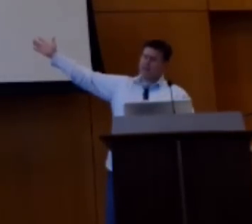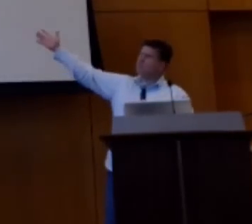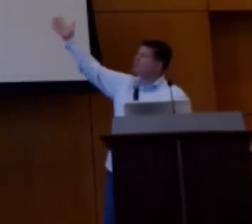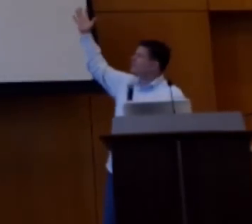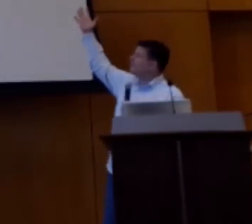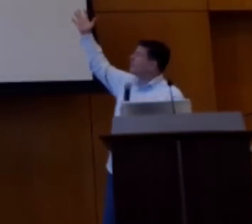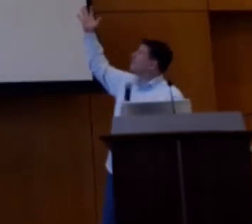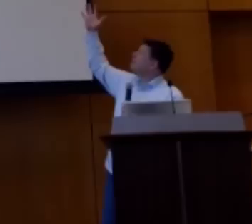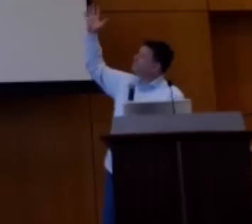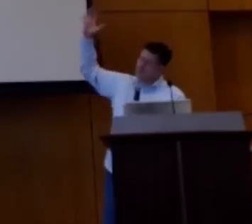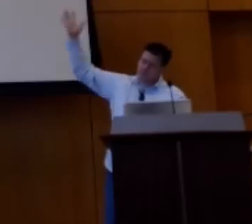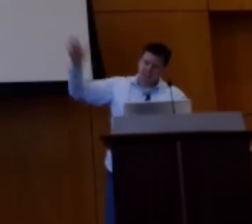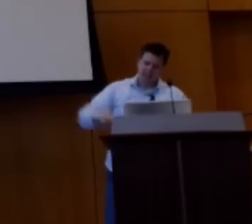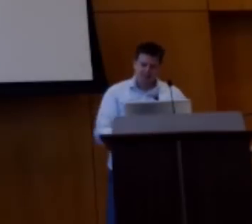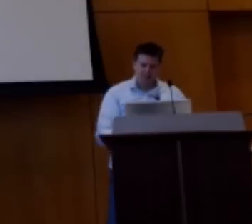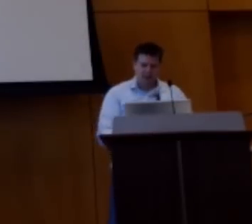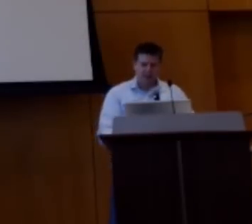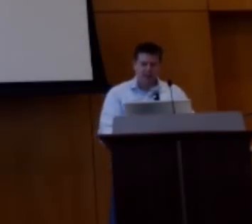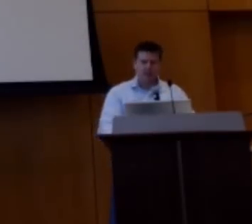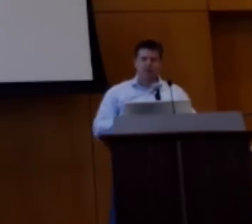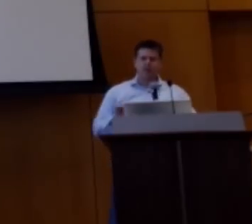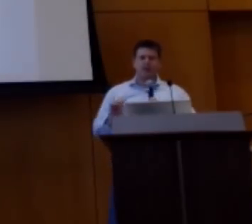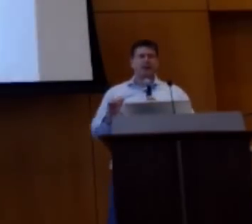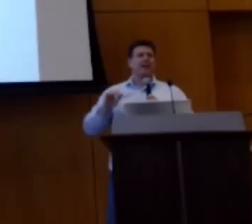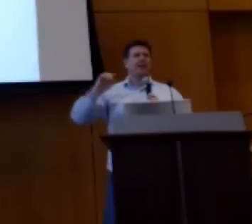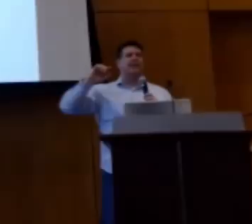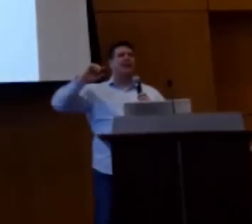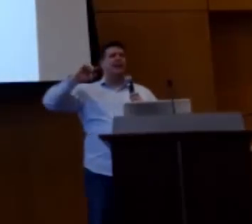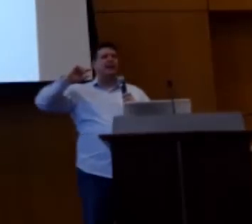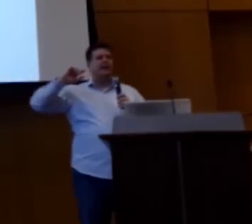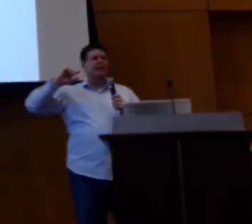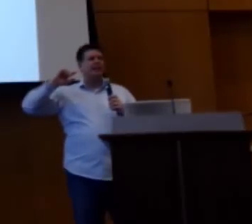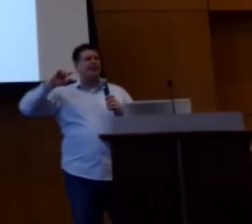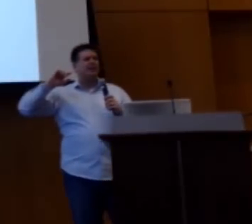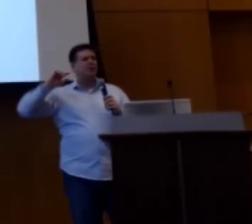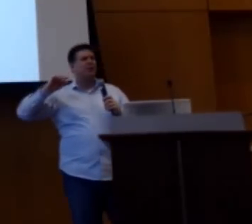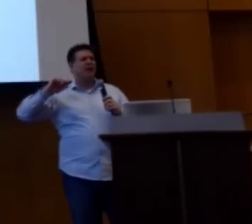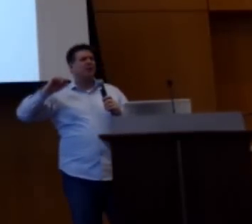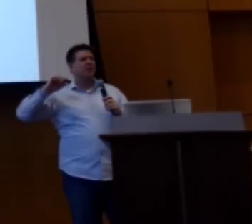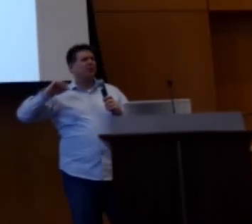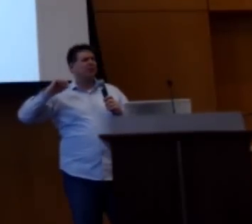in 1593. And here's what it looked like in 2013.